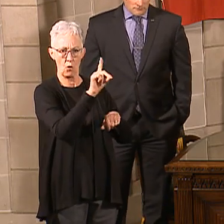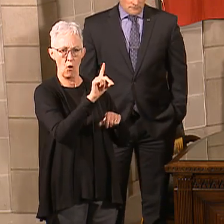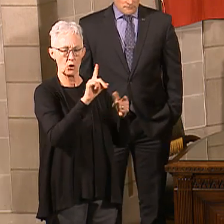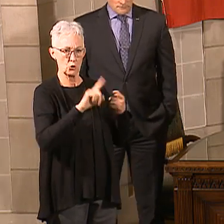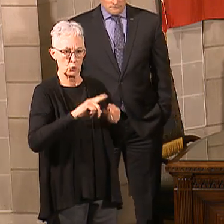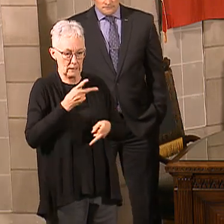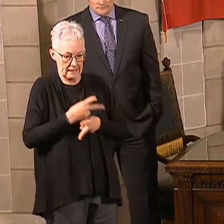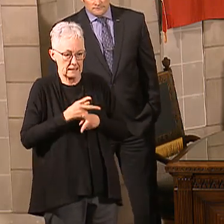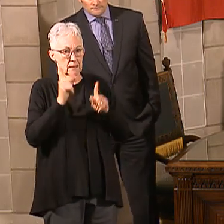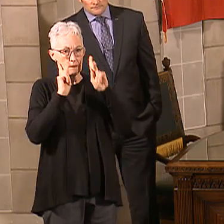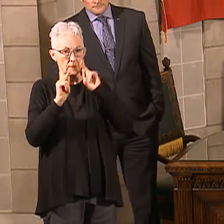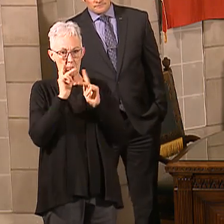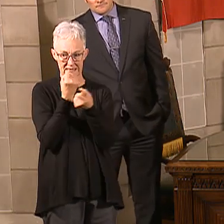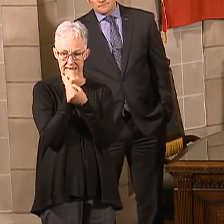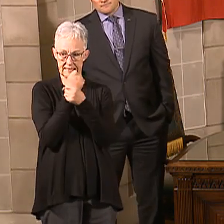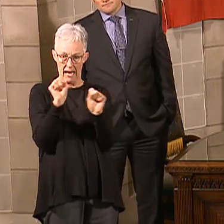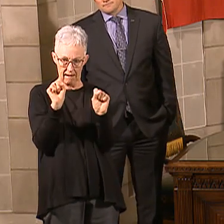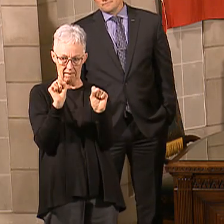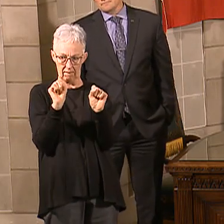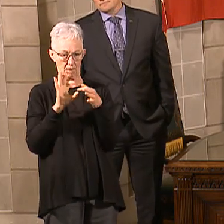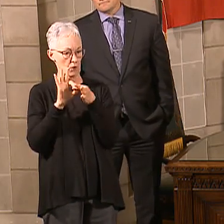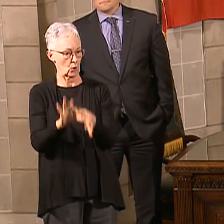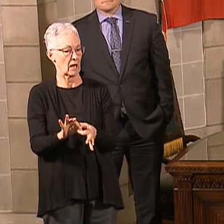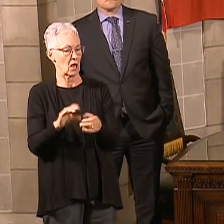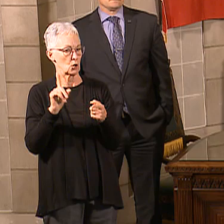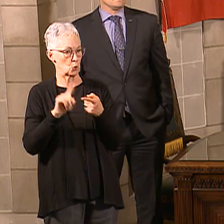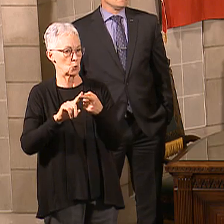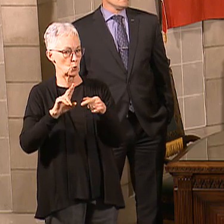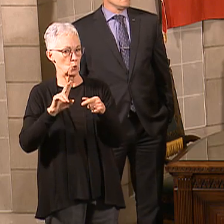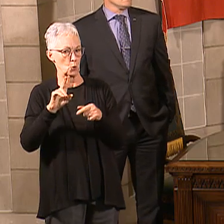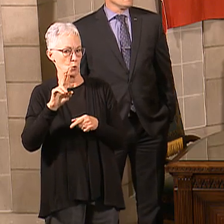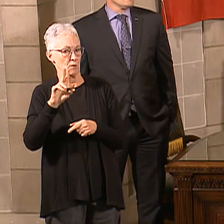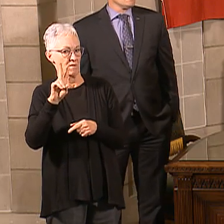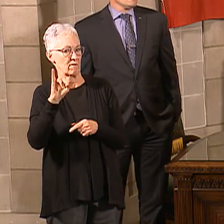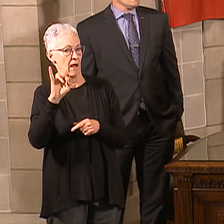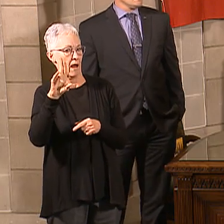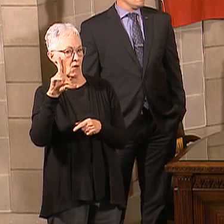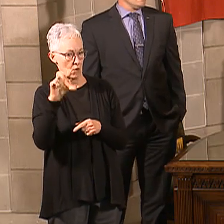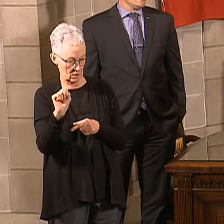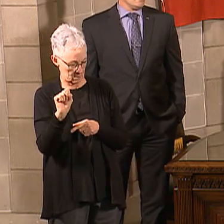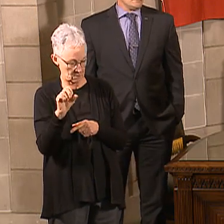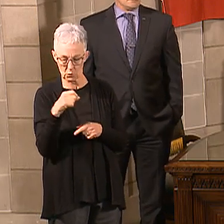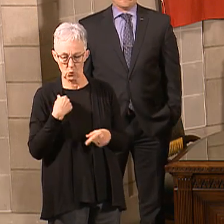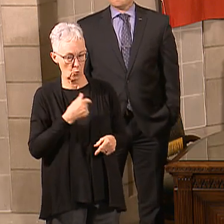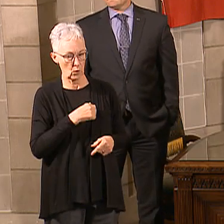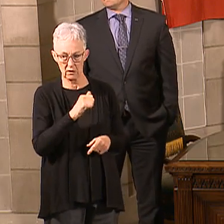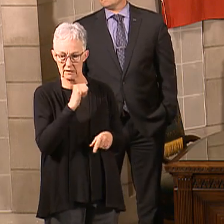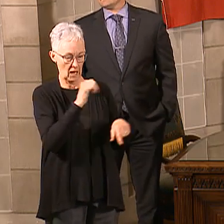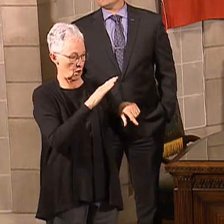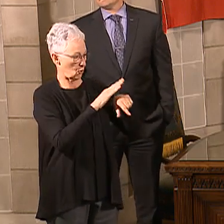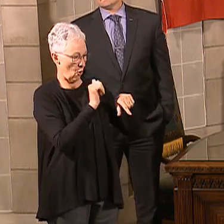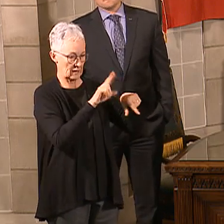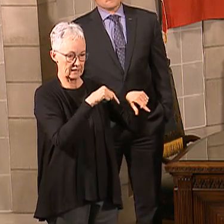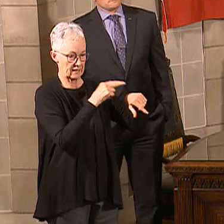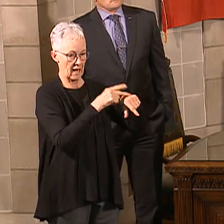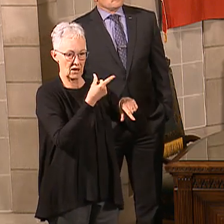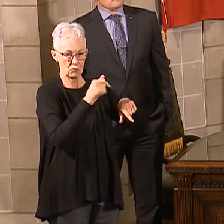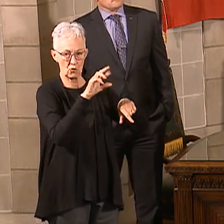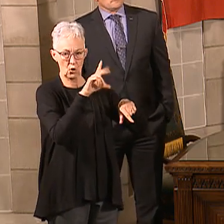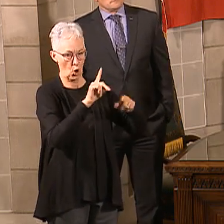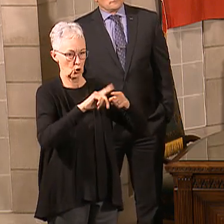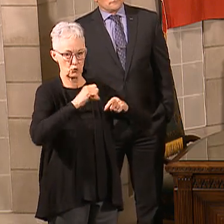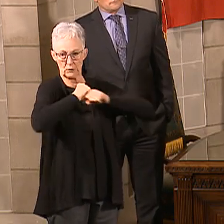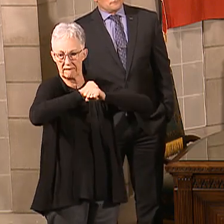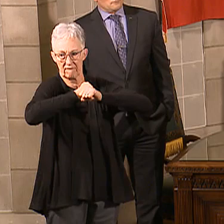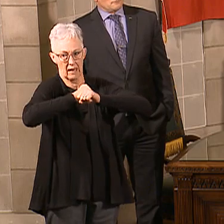we are not going to be calling out the National Guard or declaring law. That is absolute rumor, and everybody can feel rest assured that is not what's happening here in Nebraska. The